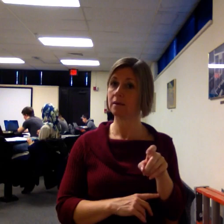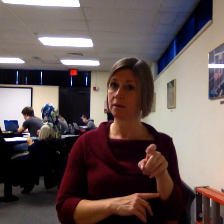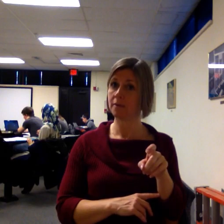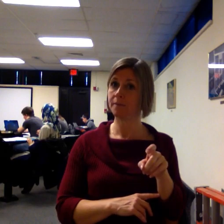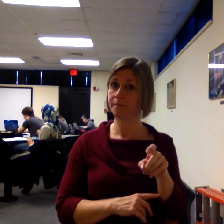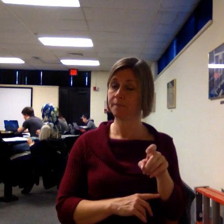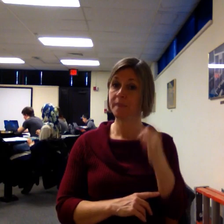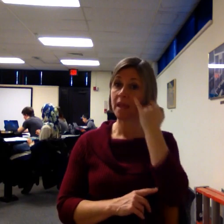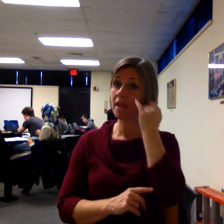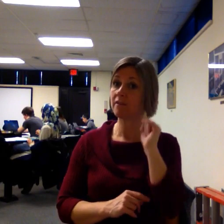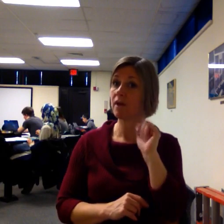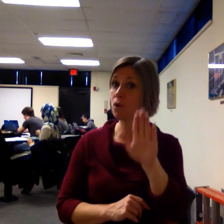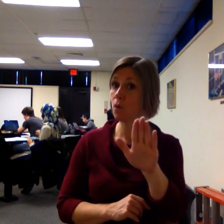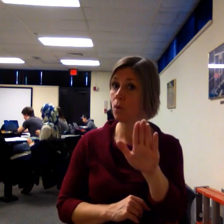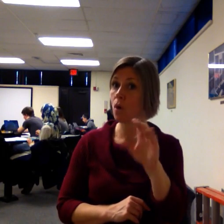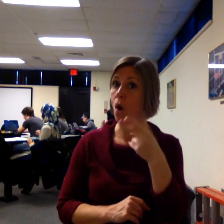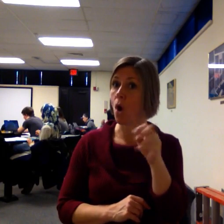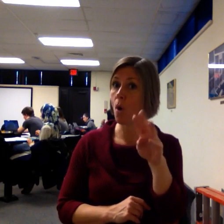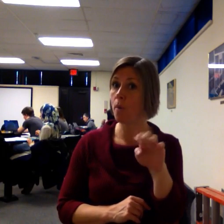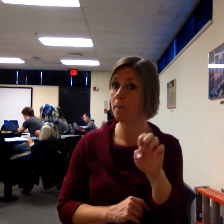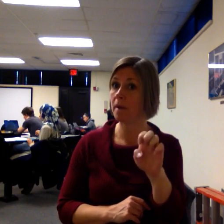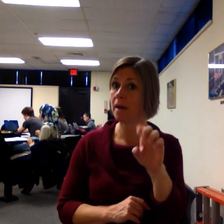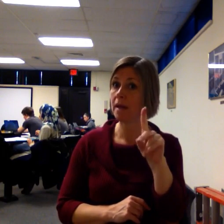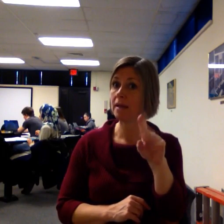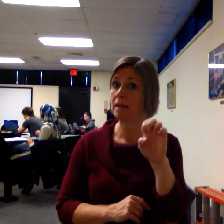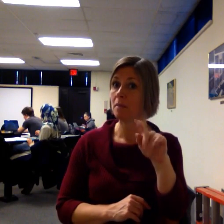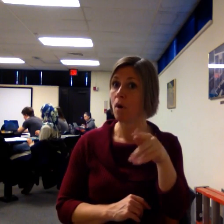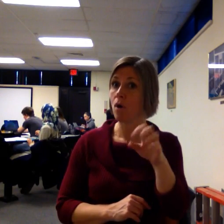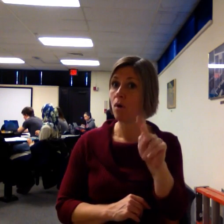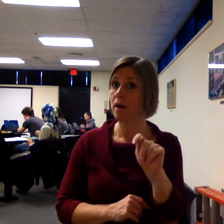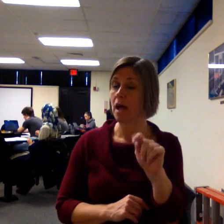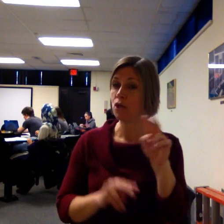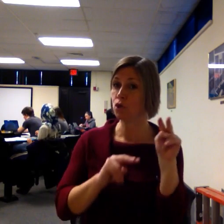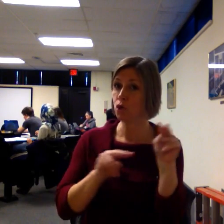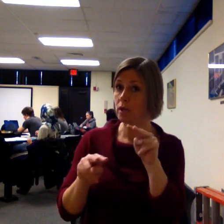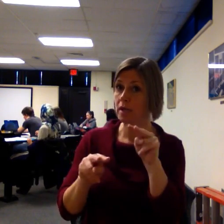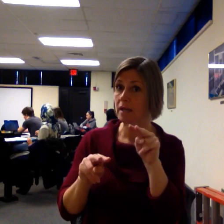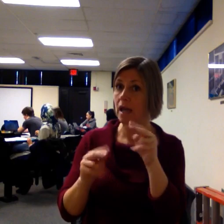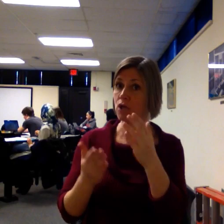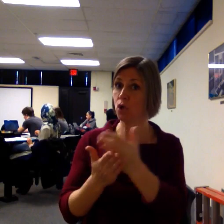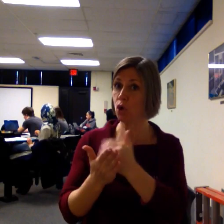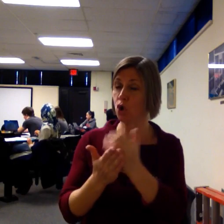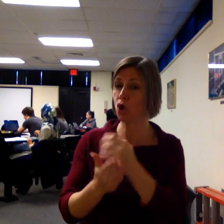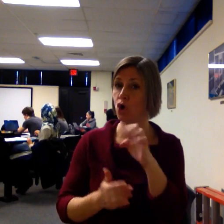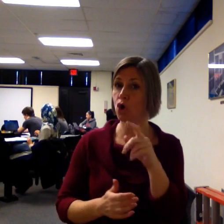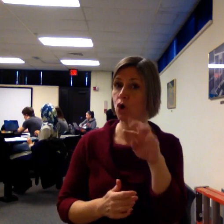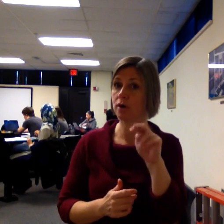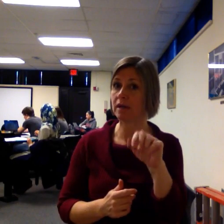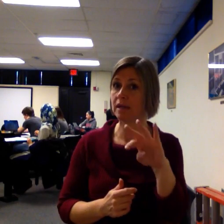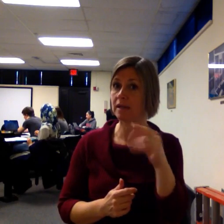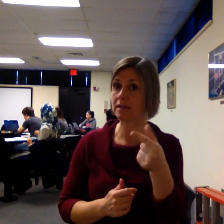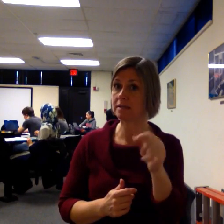If you're Home Depot and you're looking at your consolidated statement of earnings, they call that earnings before provision for income